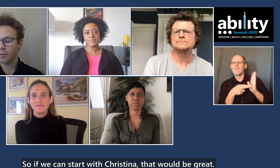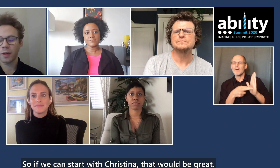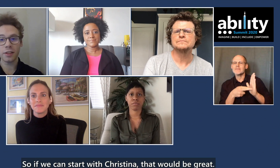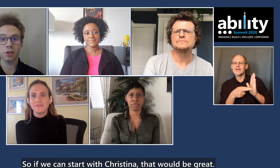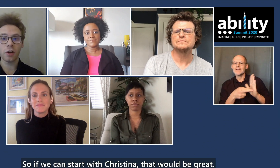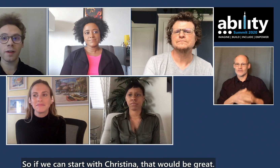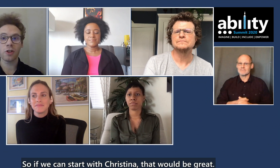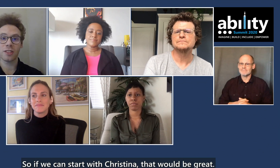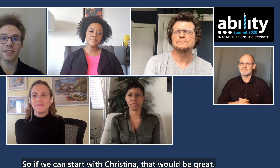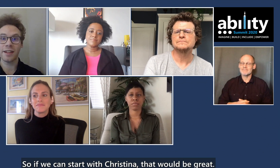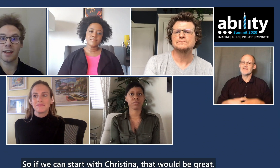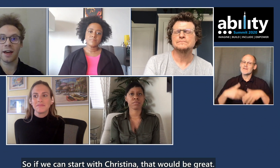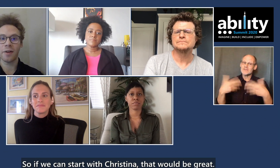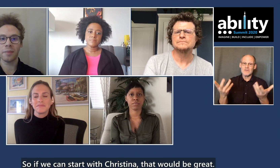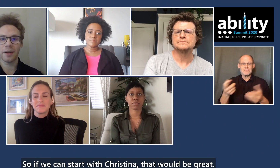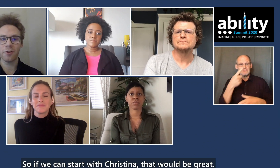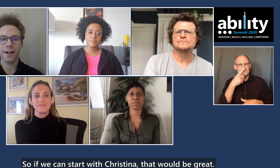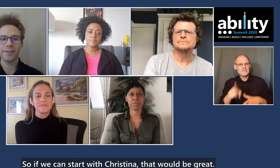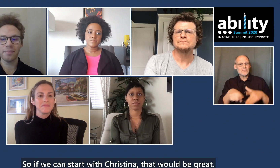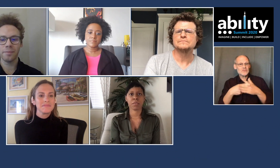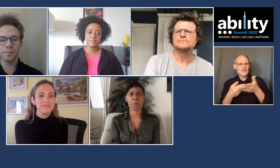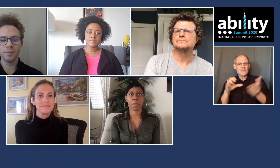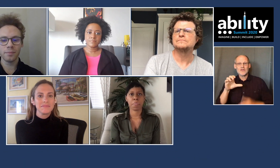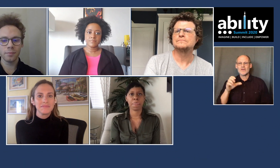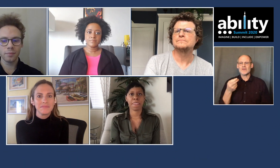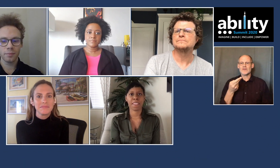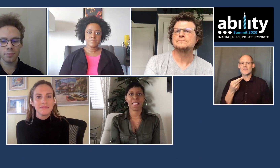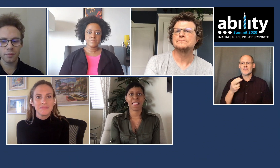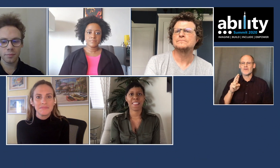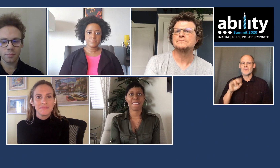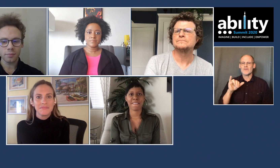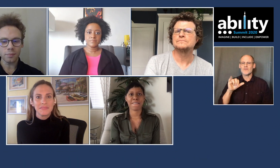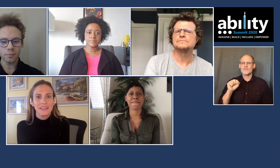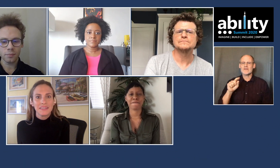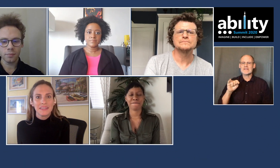So if we can start with Christina, that would be great.